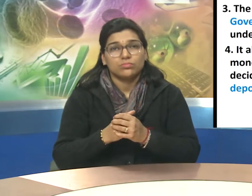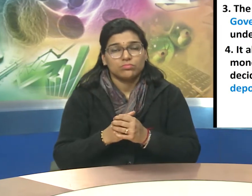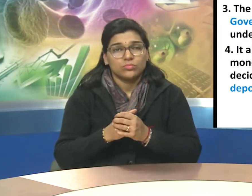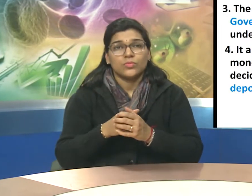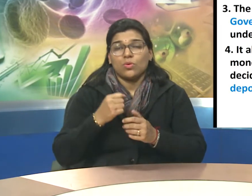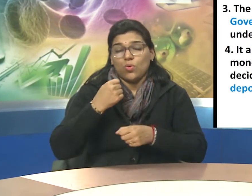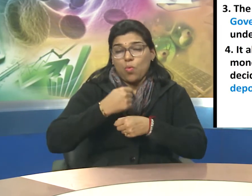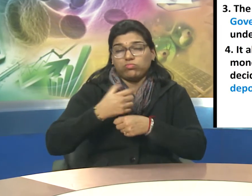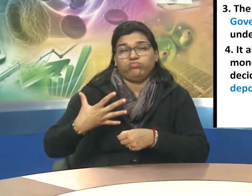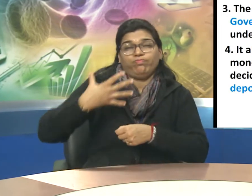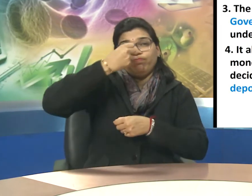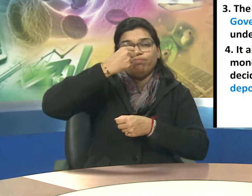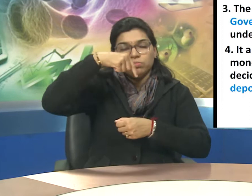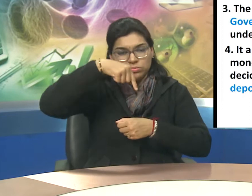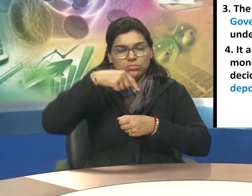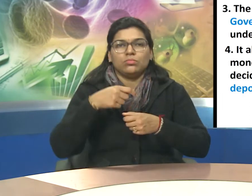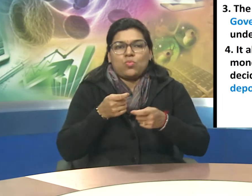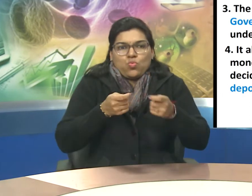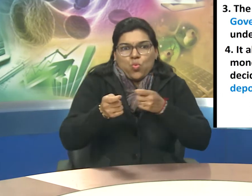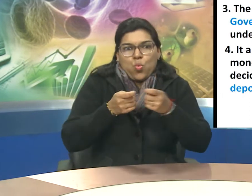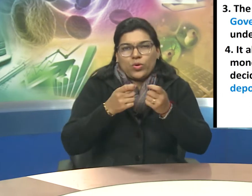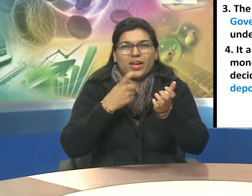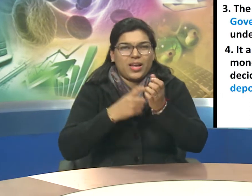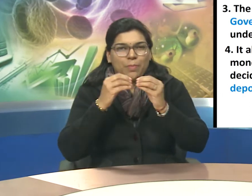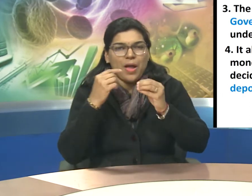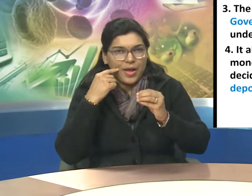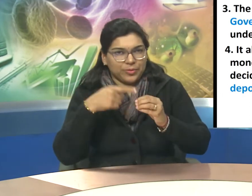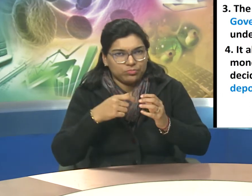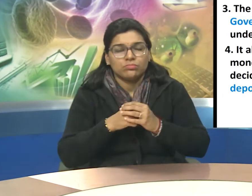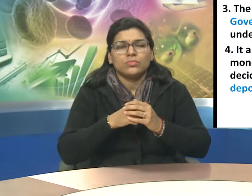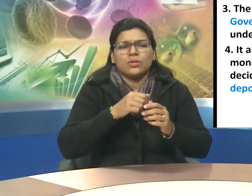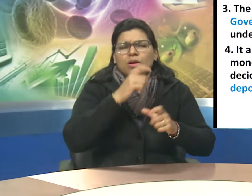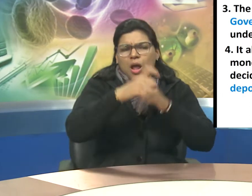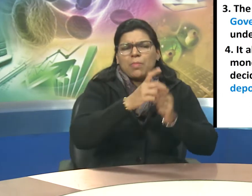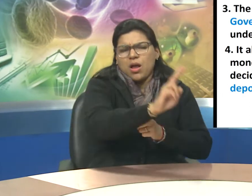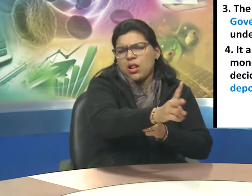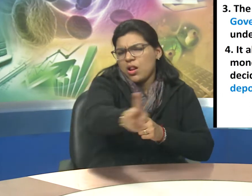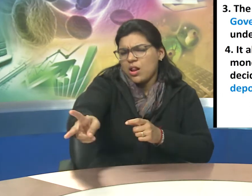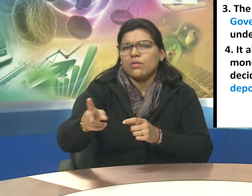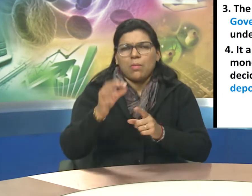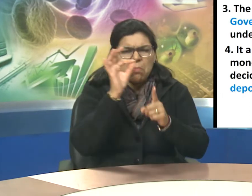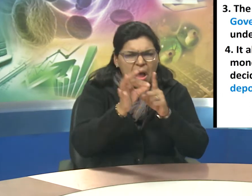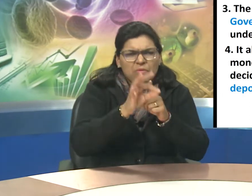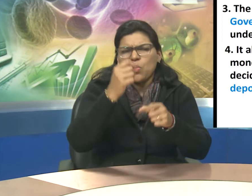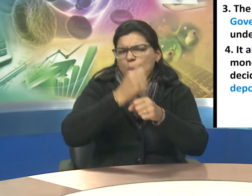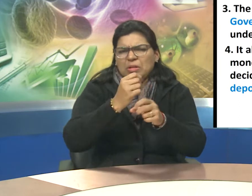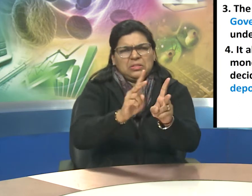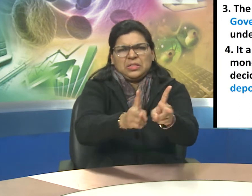The third work is that central bank maintains the records of